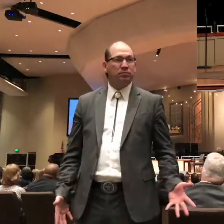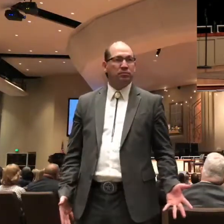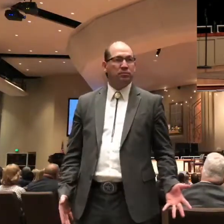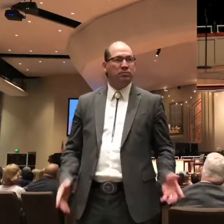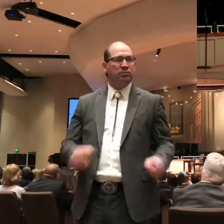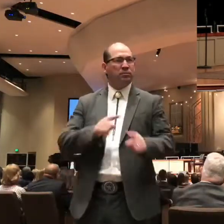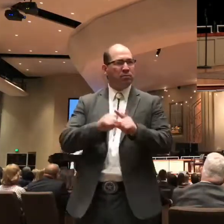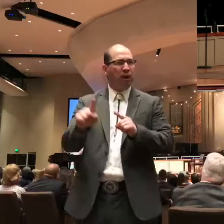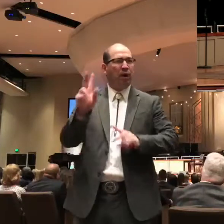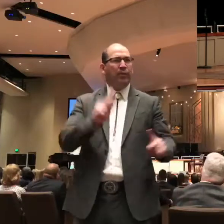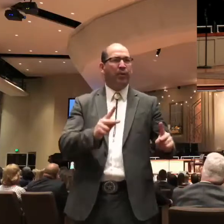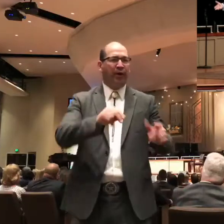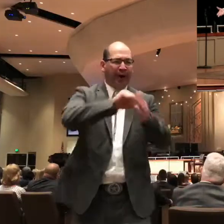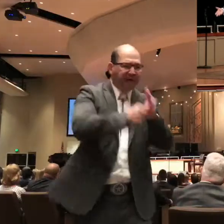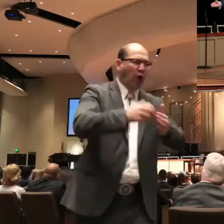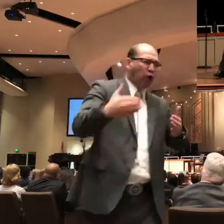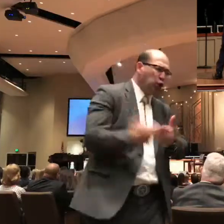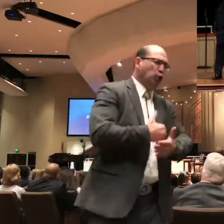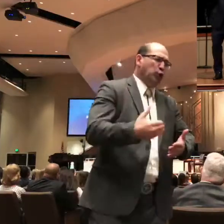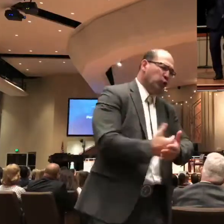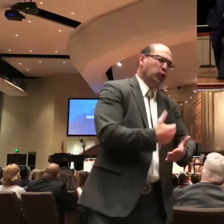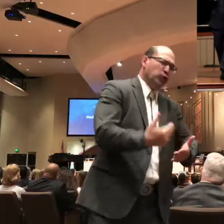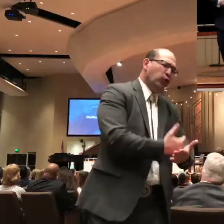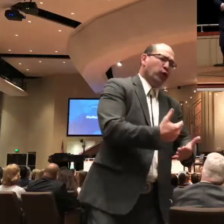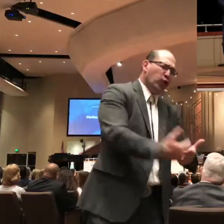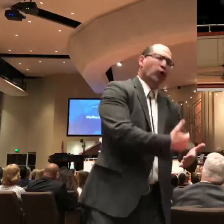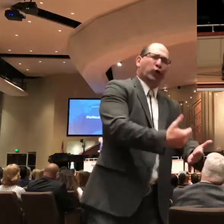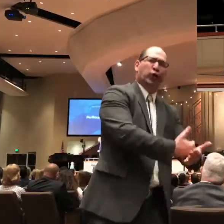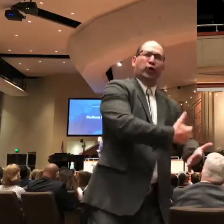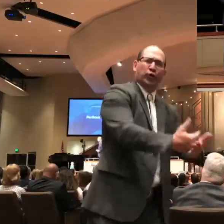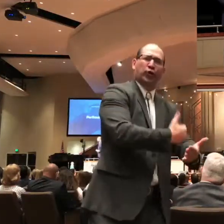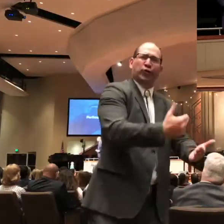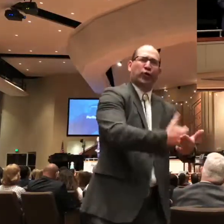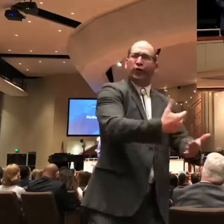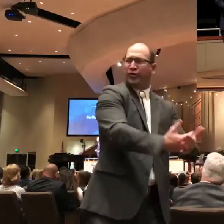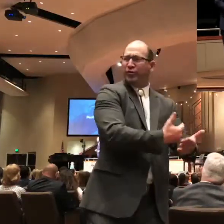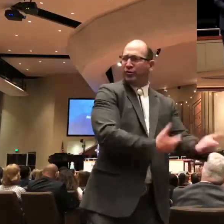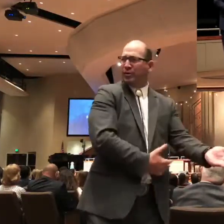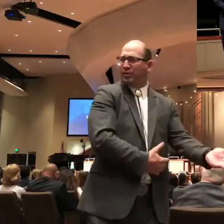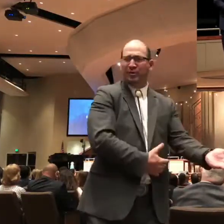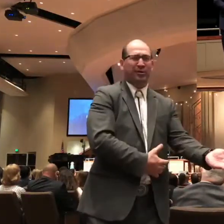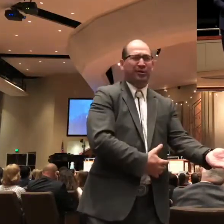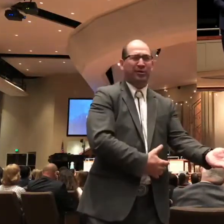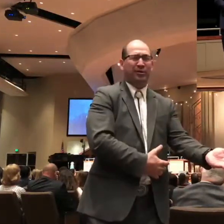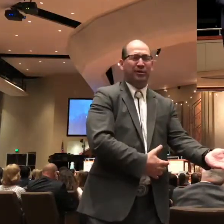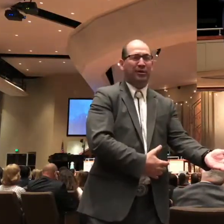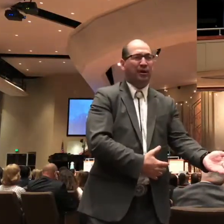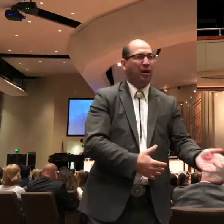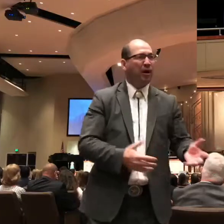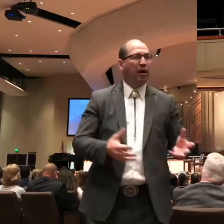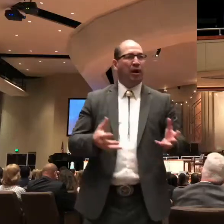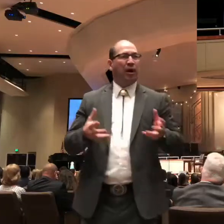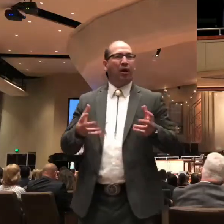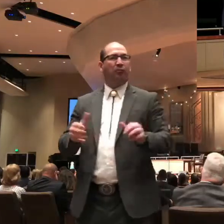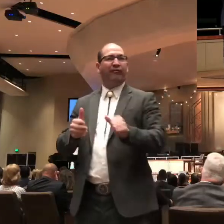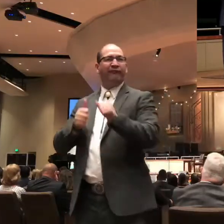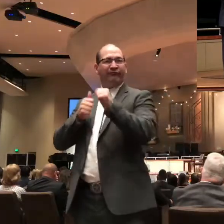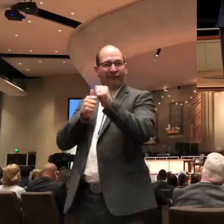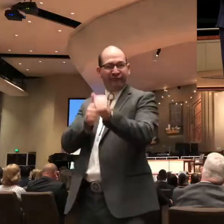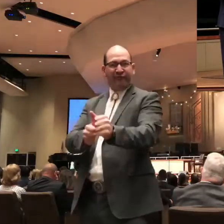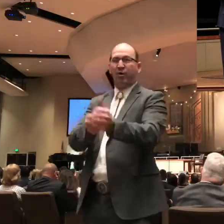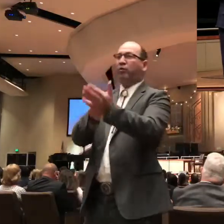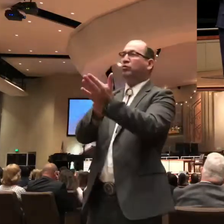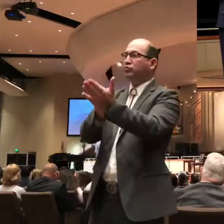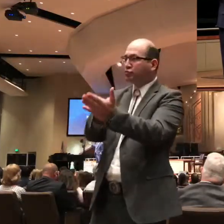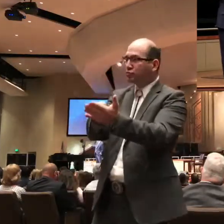always finding new things and new thoughts and have some little corner on the market on their little doctrine, that somehow that leads to